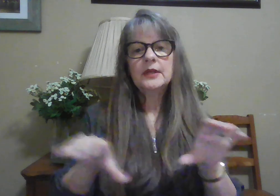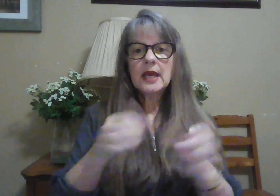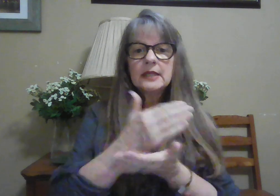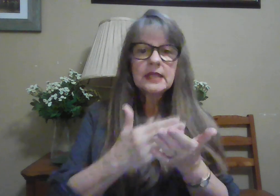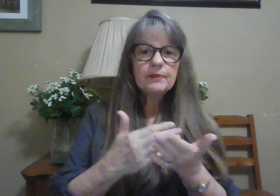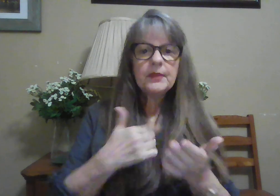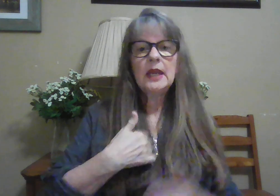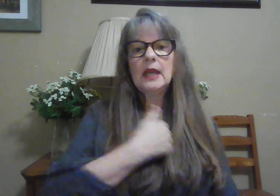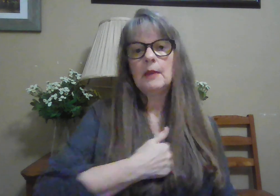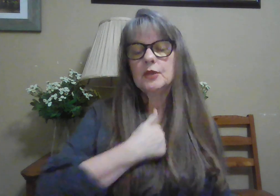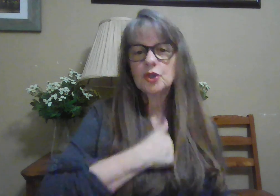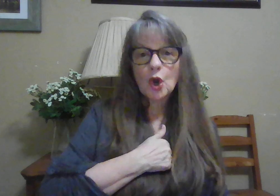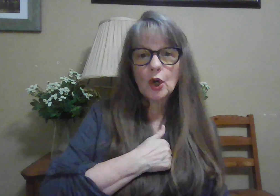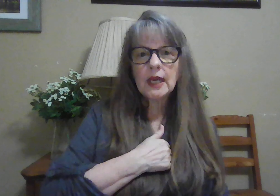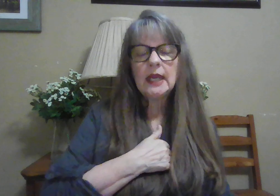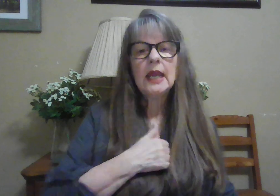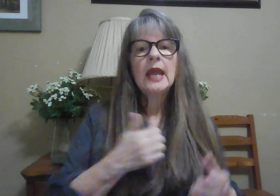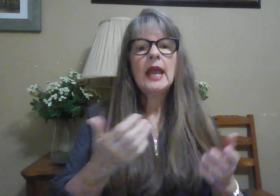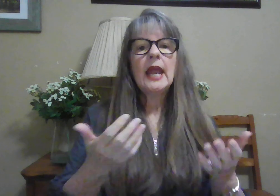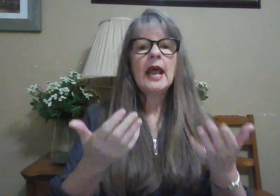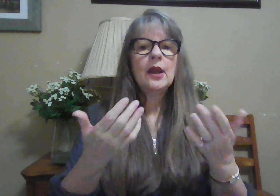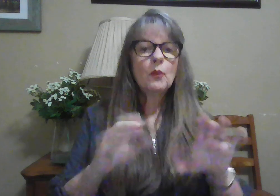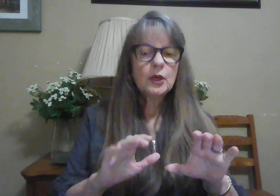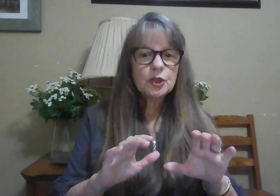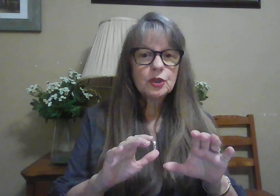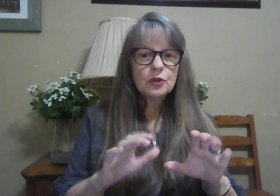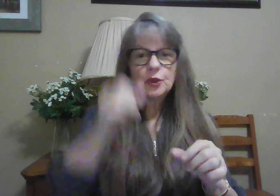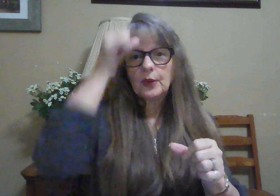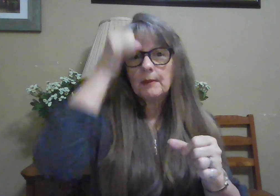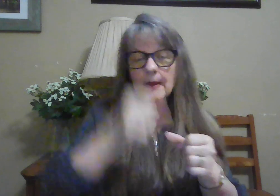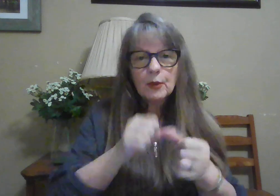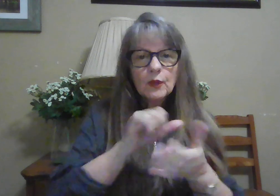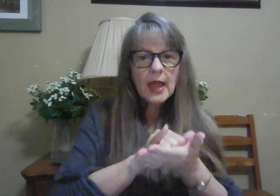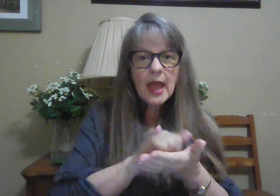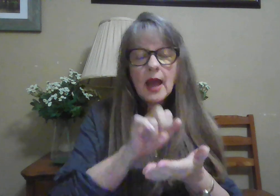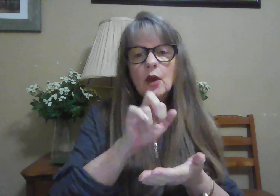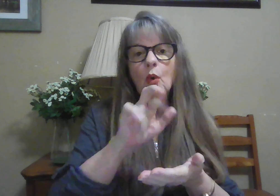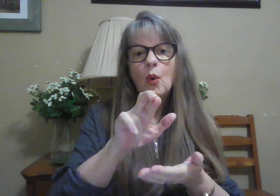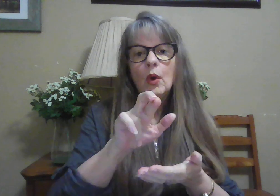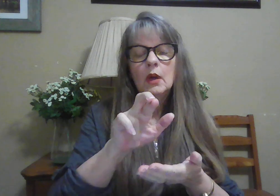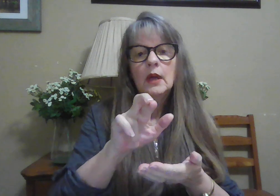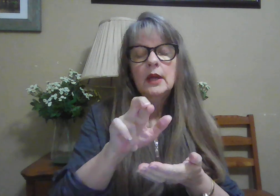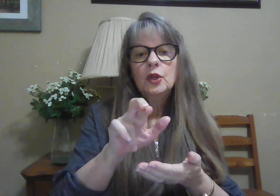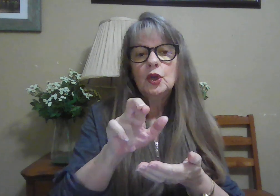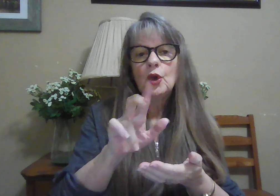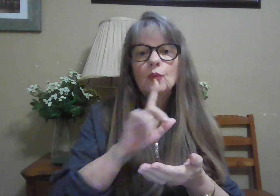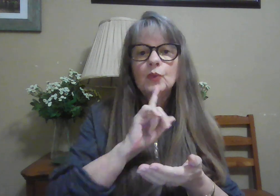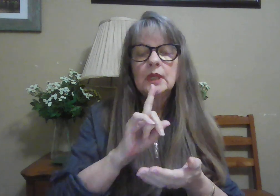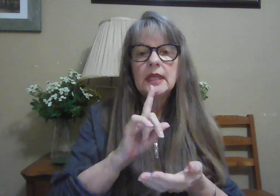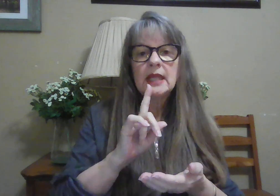done something and I'm sorry, and I don't want you to remember that, or really